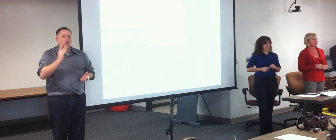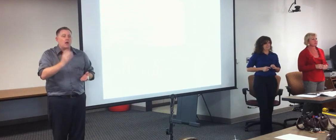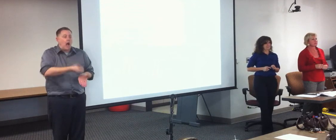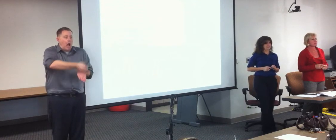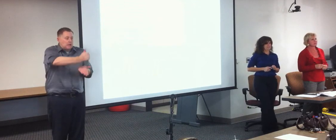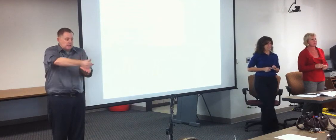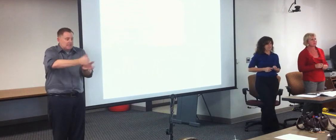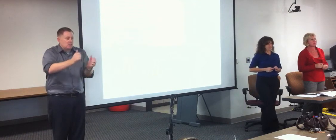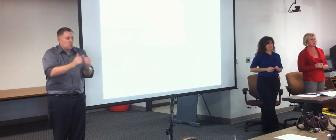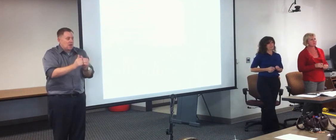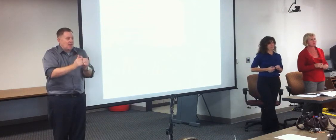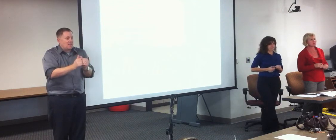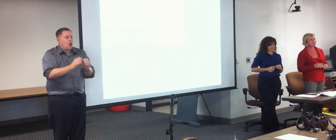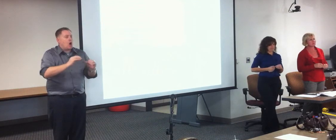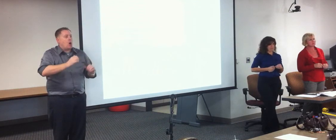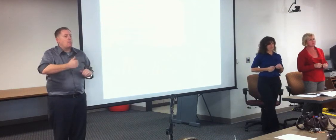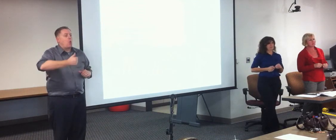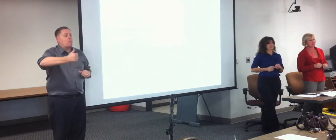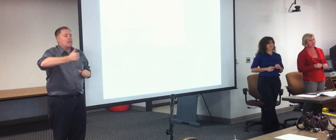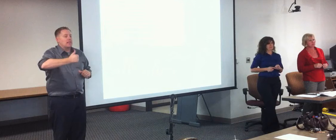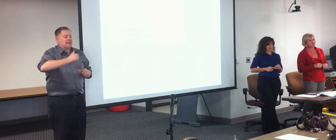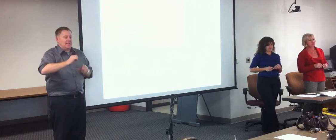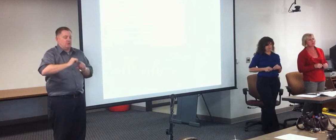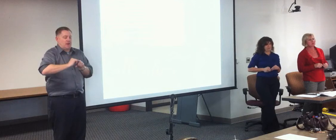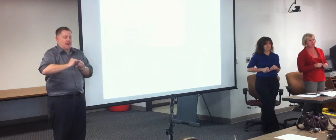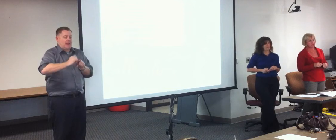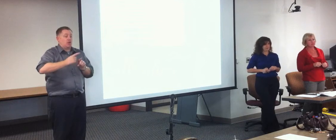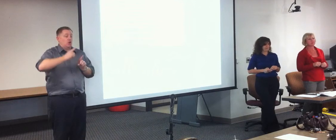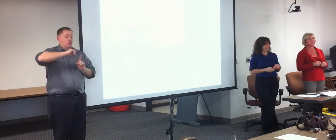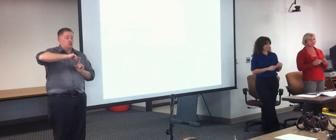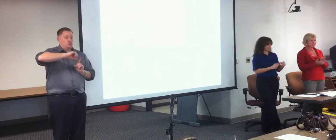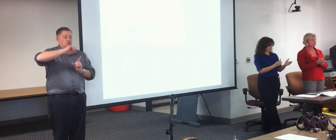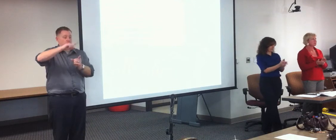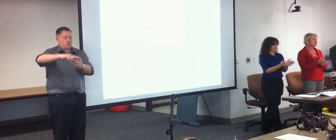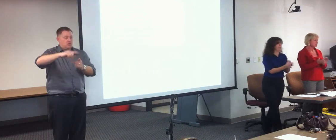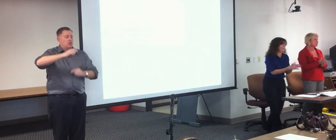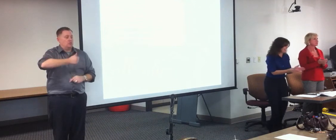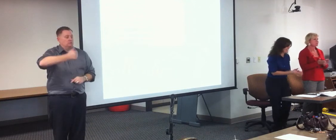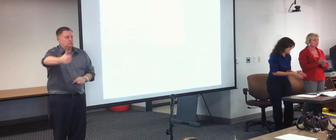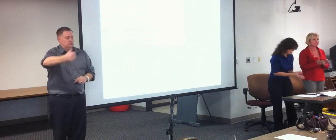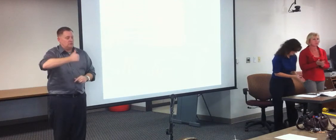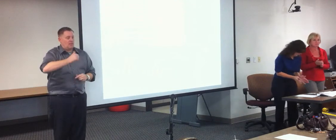assist in mobility training to and from the nutritionist. Okay.